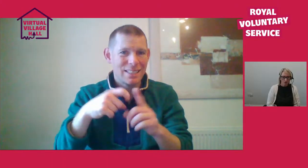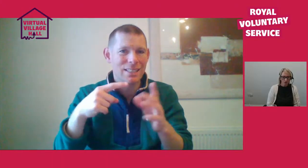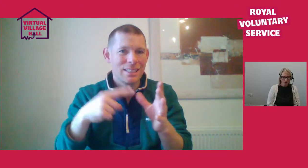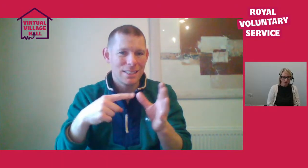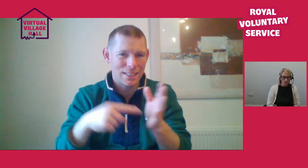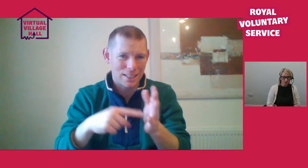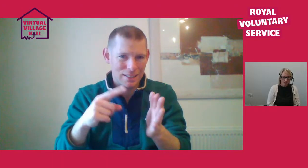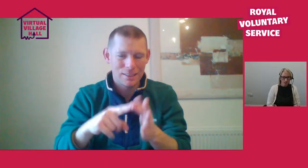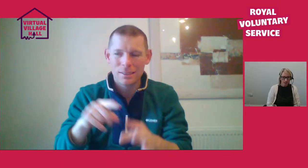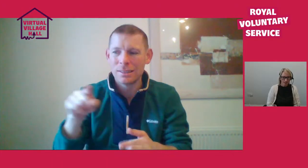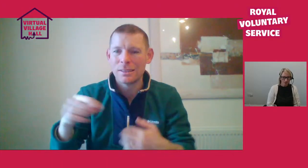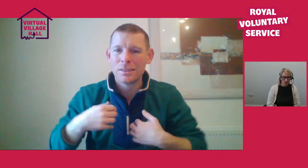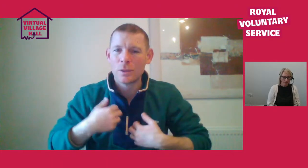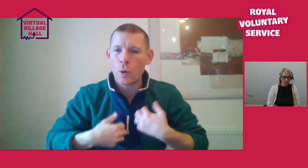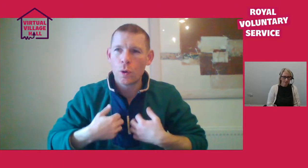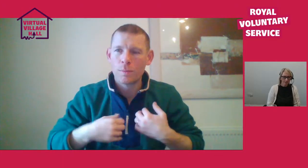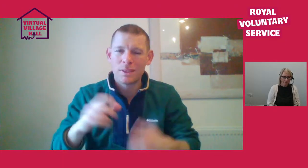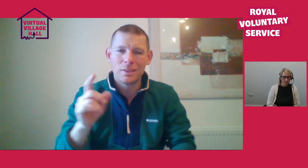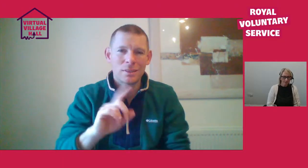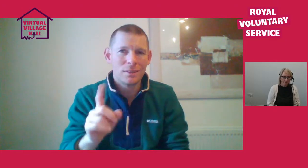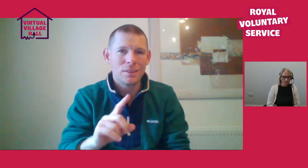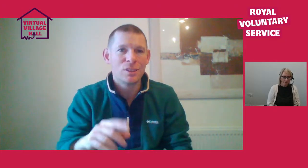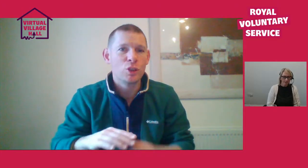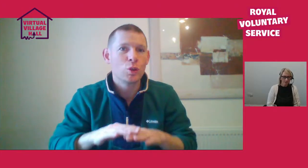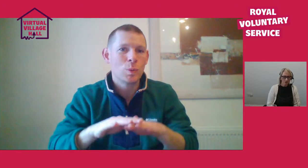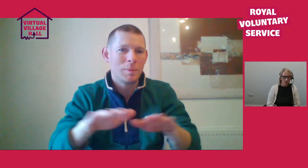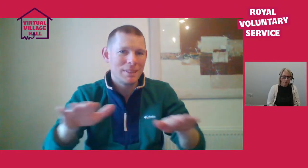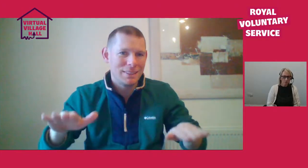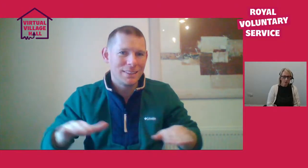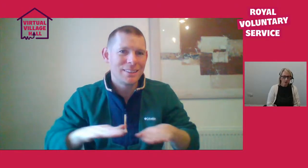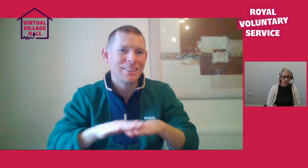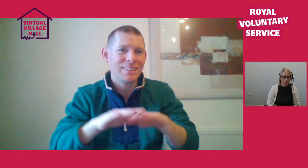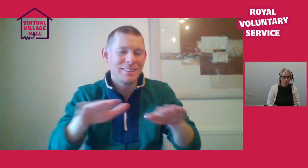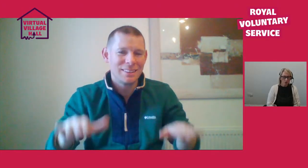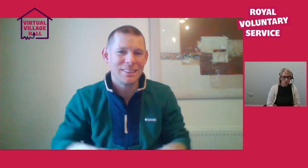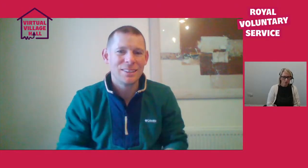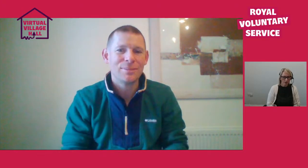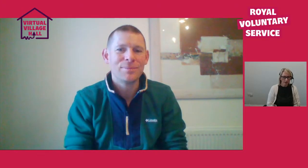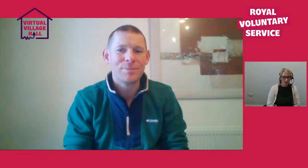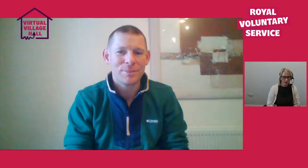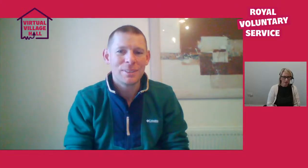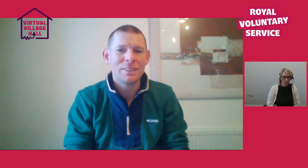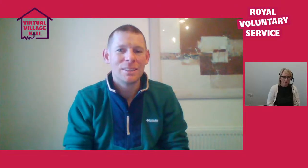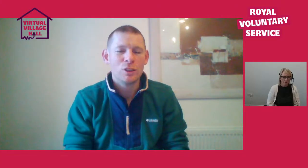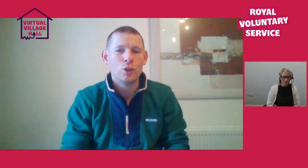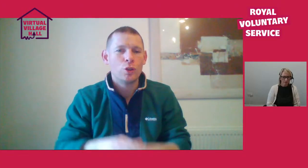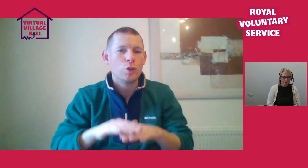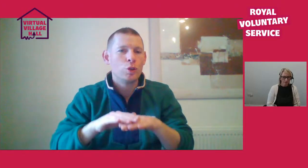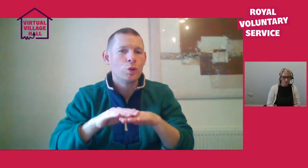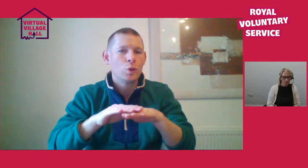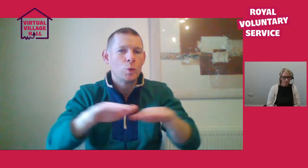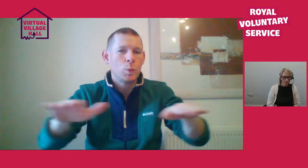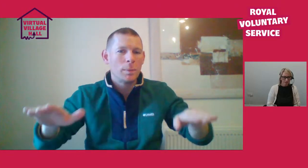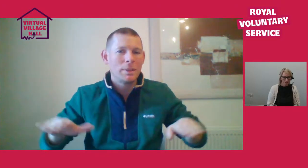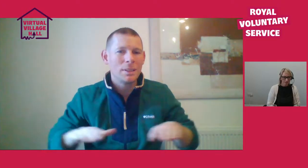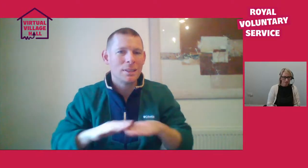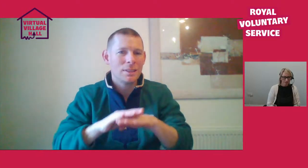And my daughter, she is called Kate, and her hobbies are swimming,